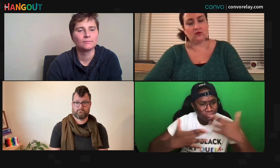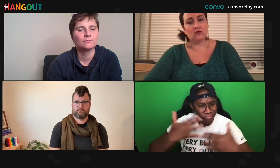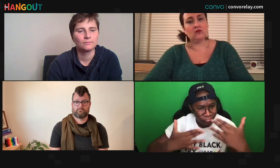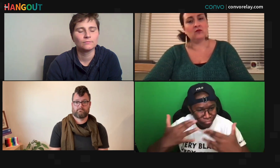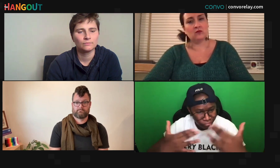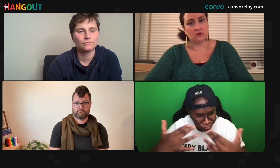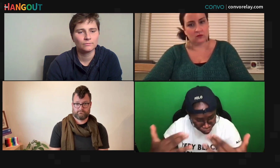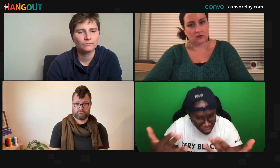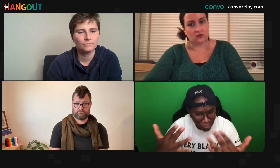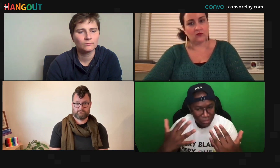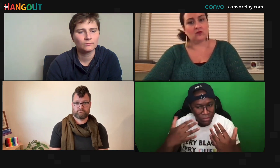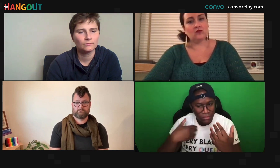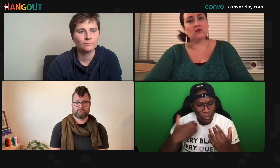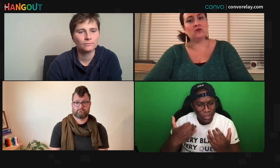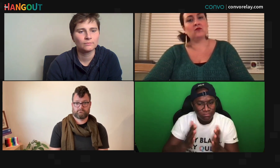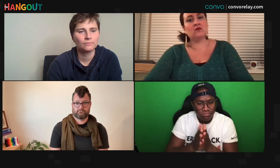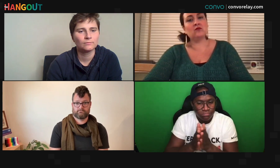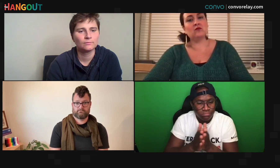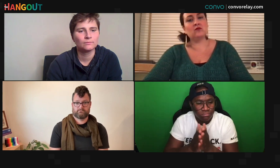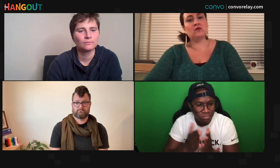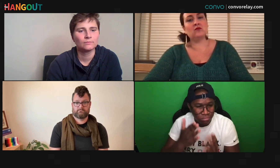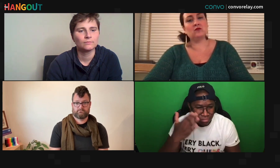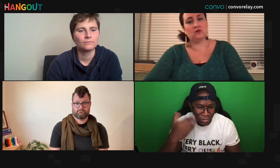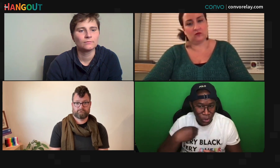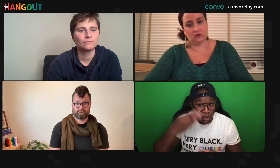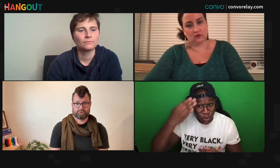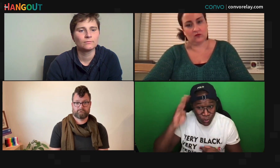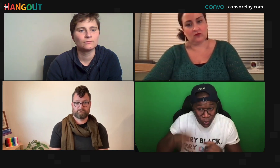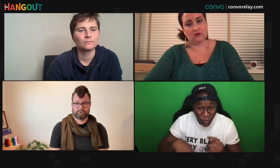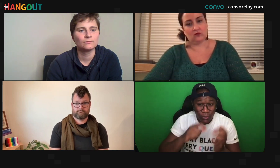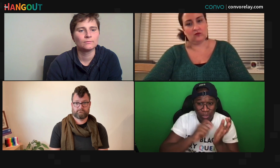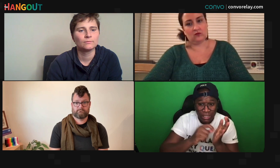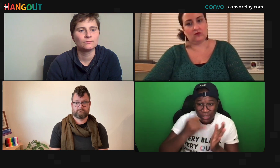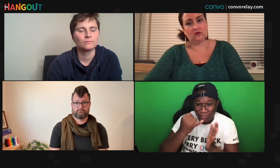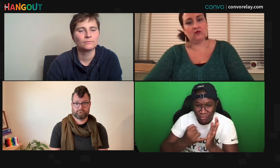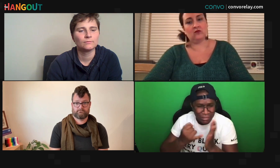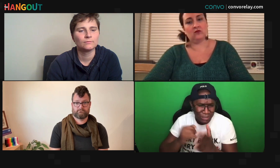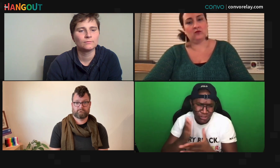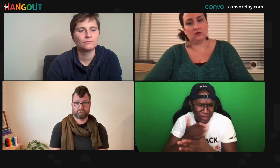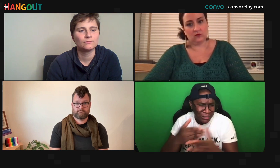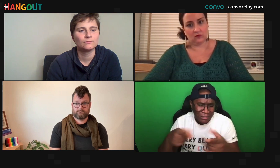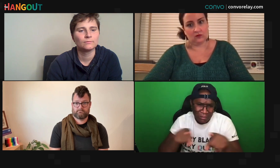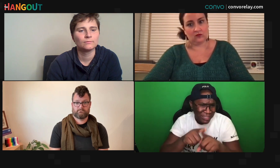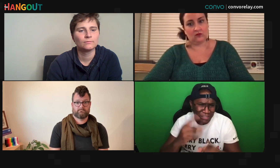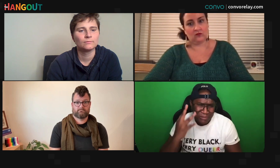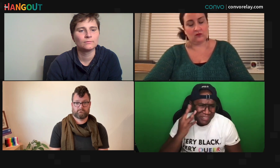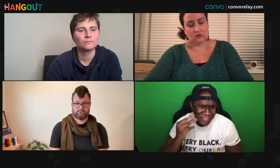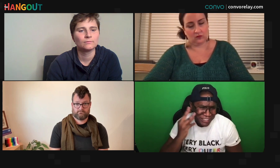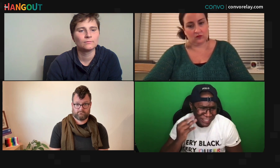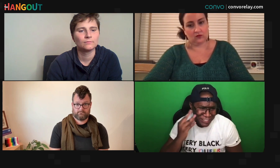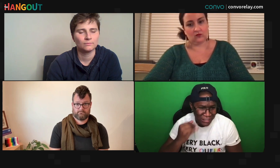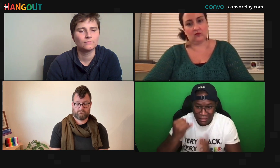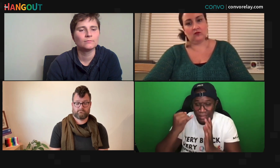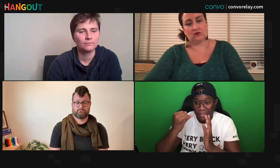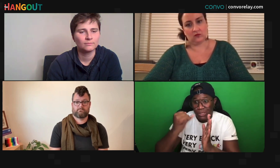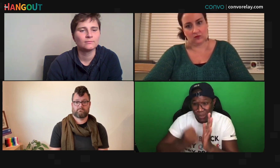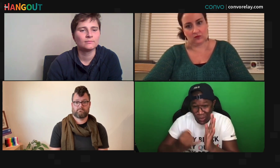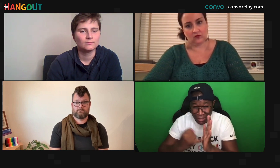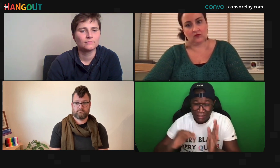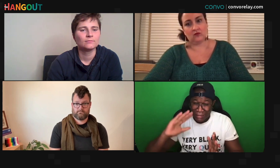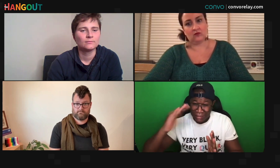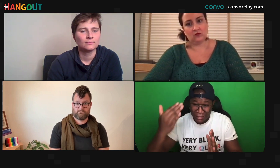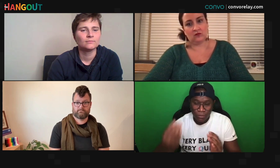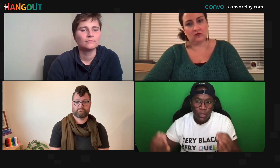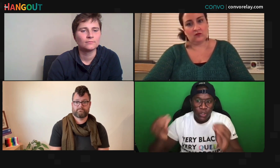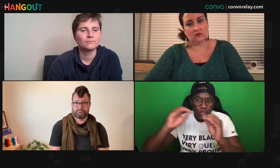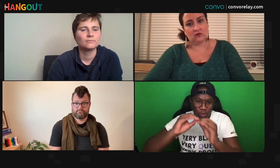a good sense of readiness when you are working on this. And I want you to feel motivated. I know that as